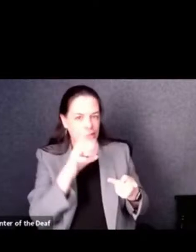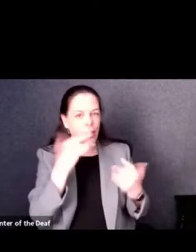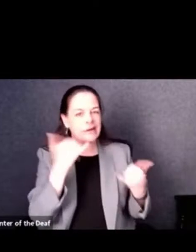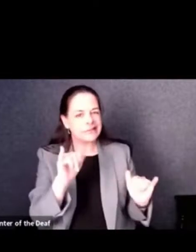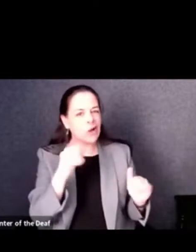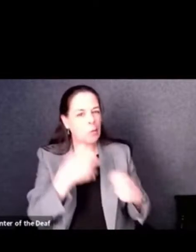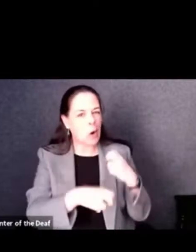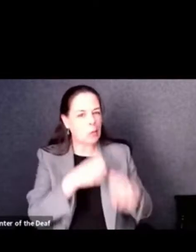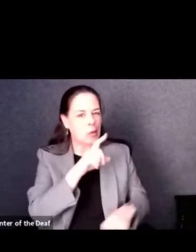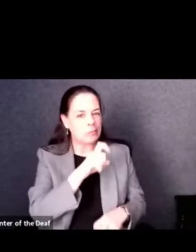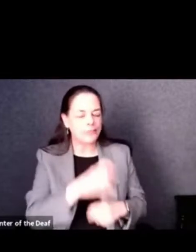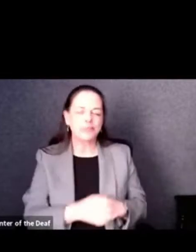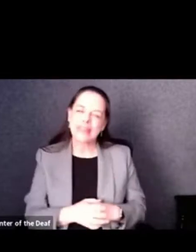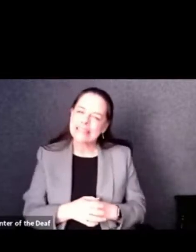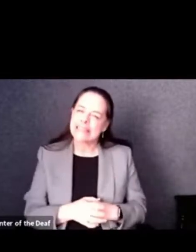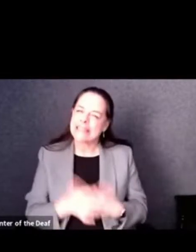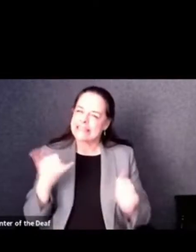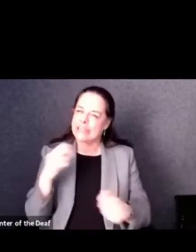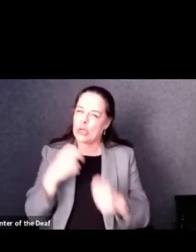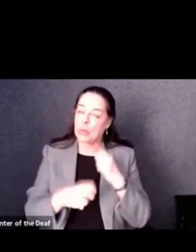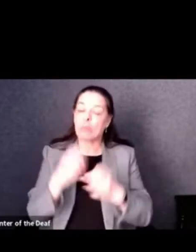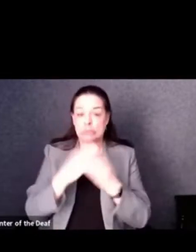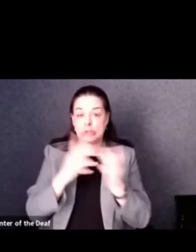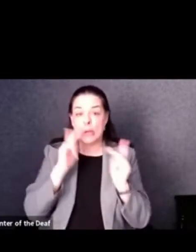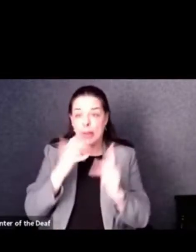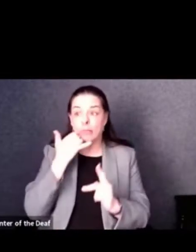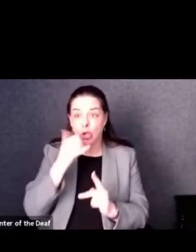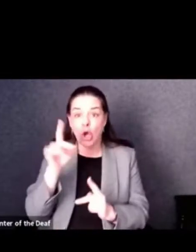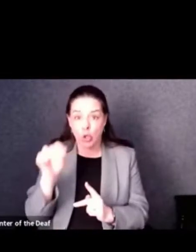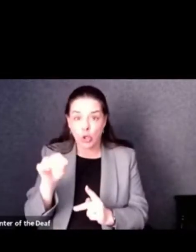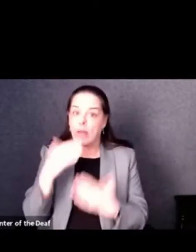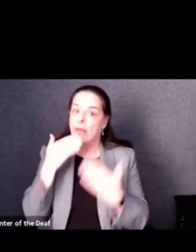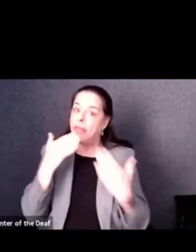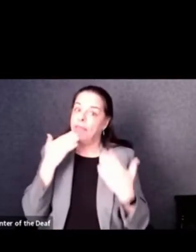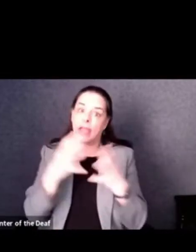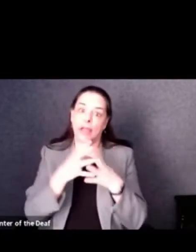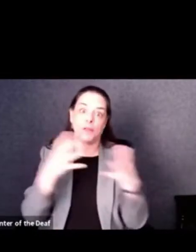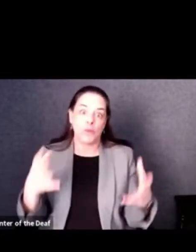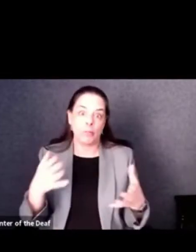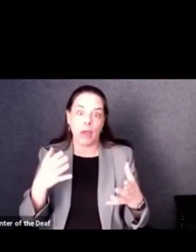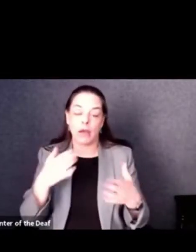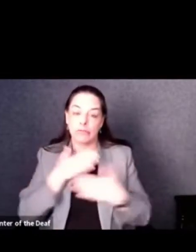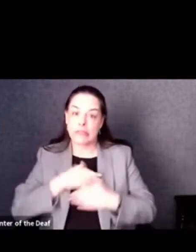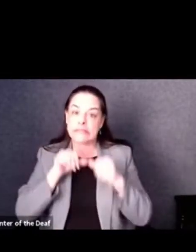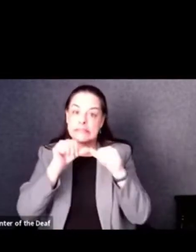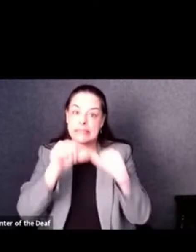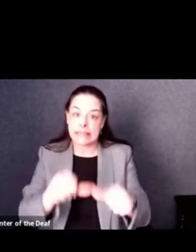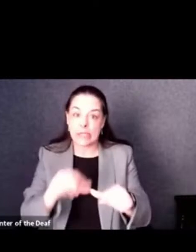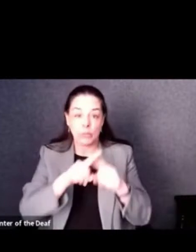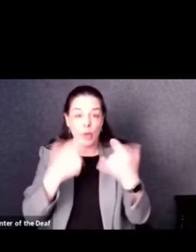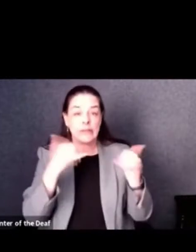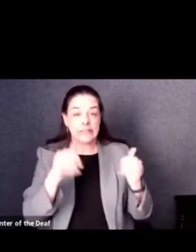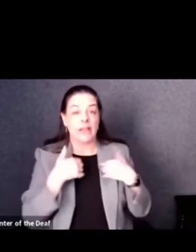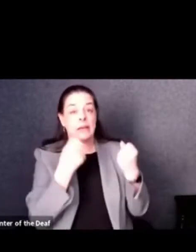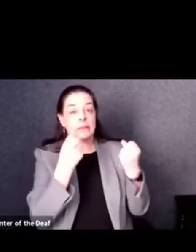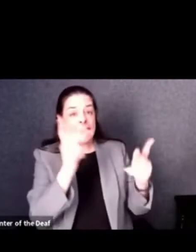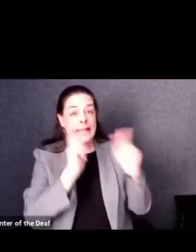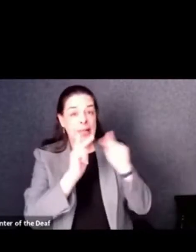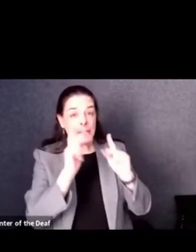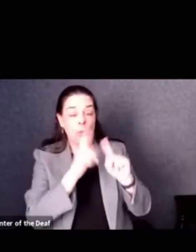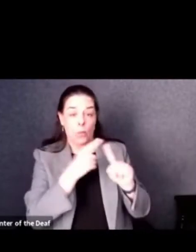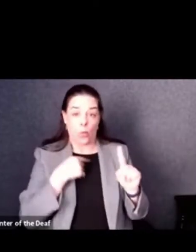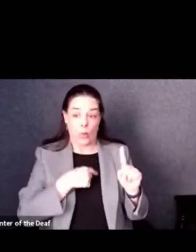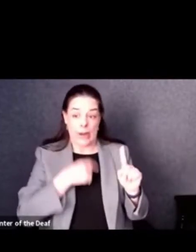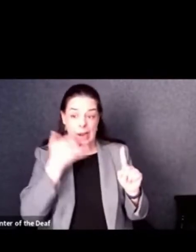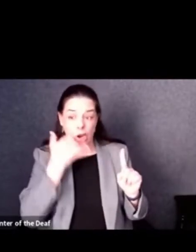issue? It still remains an issue. Some folks are doing it, and thank you very much, and please continue to do it. But we still have a whole lot of people that when we call,